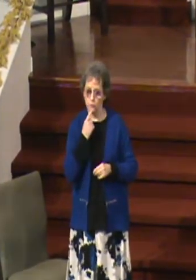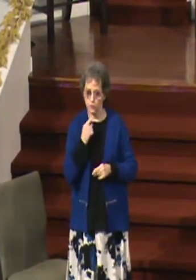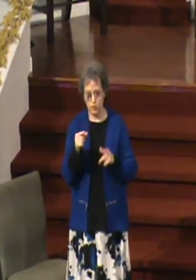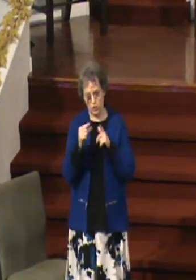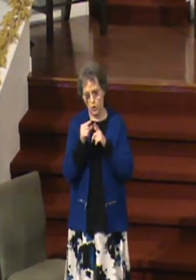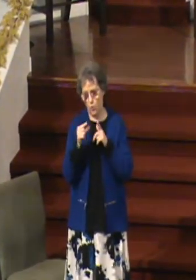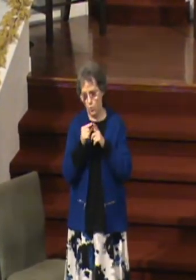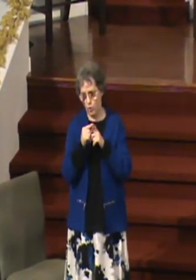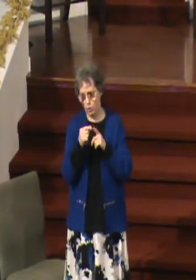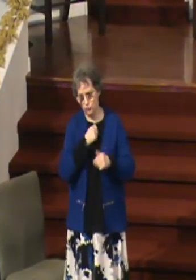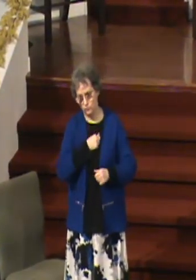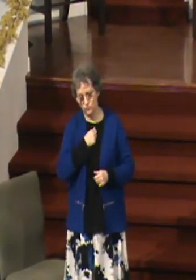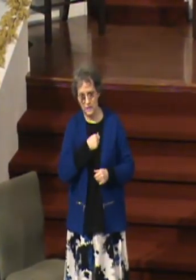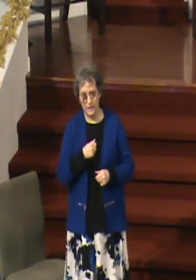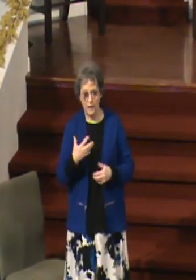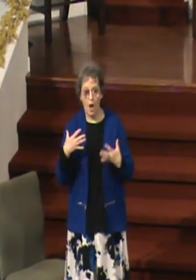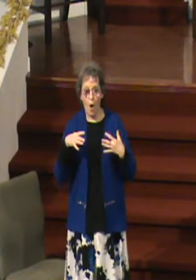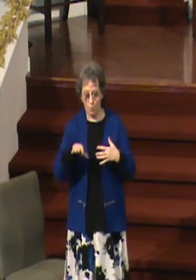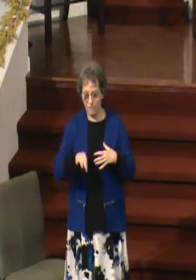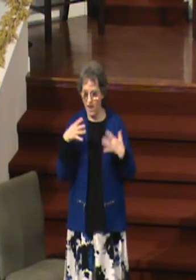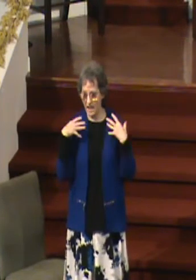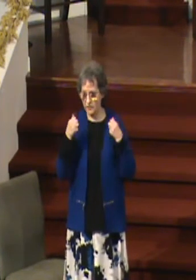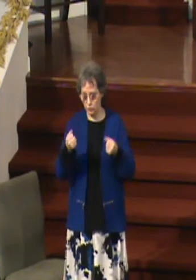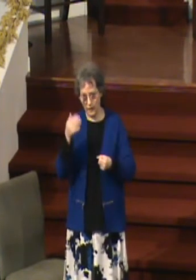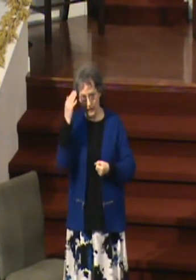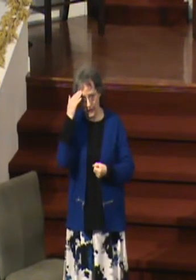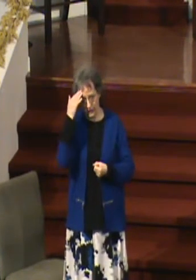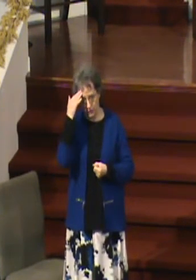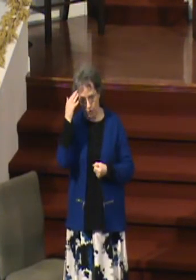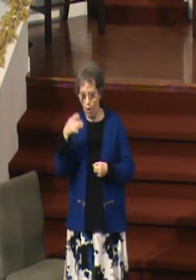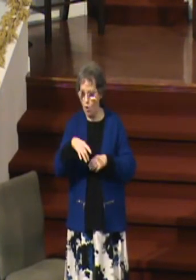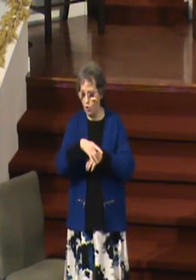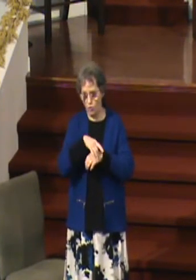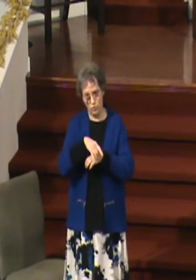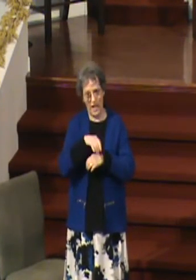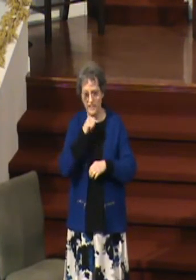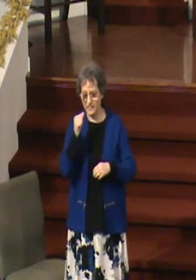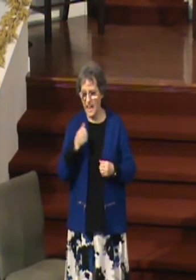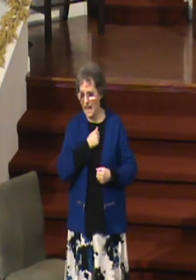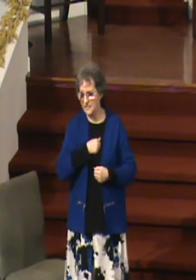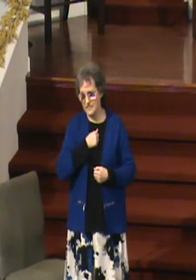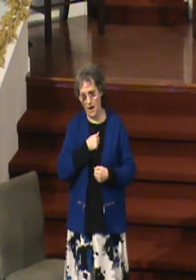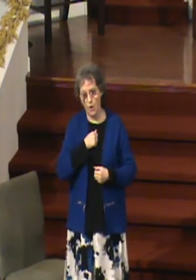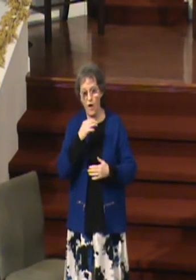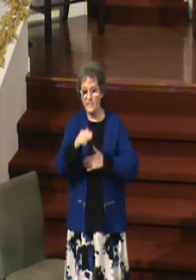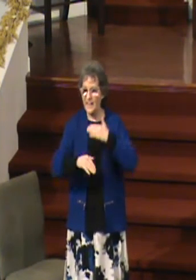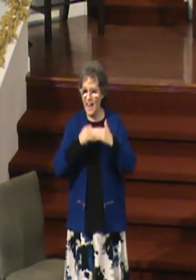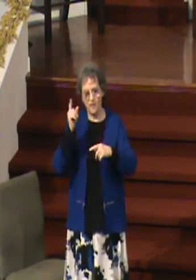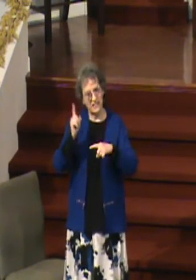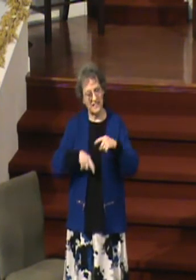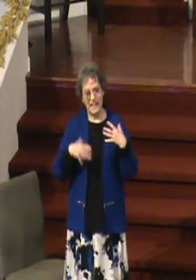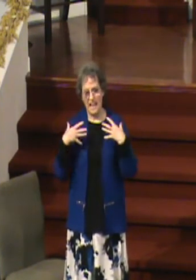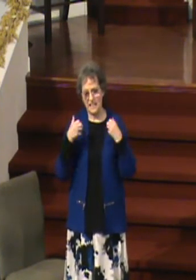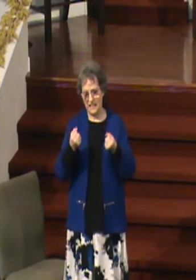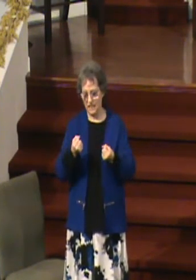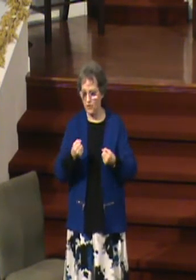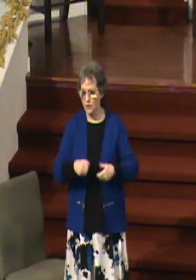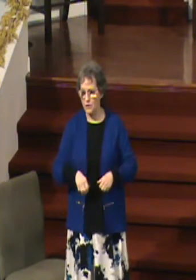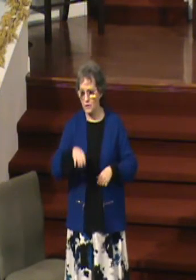We are finding strength in knowing earth has no sorrow that heaven cannot heal. May God bless you